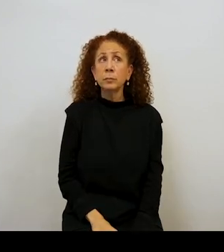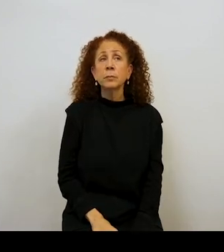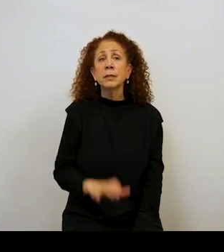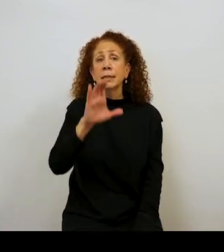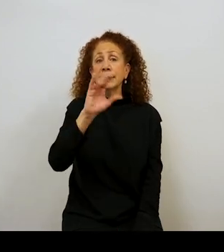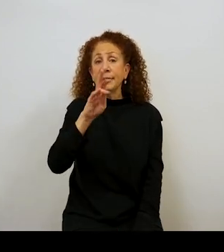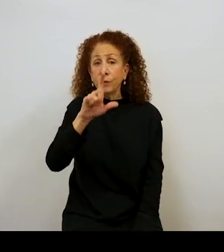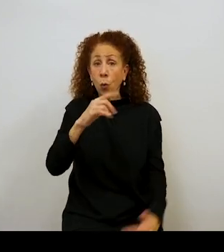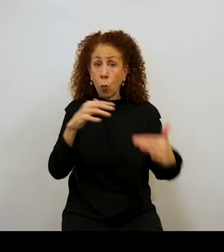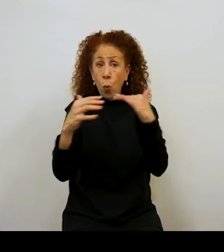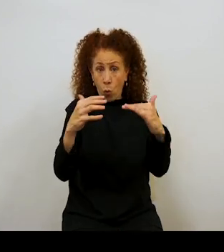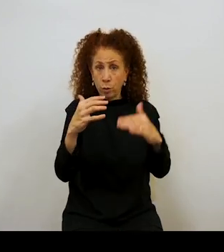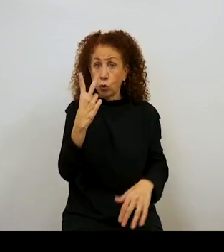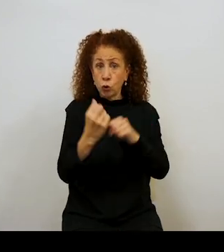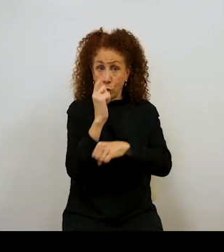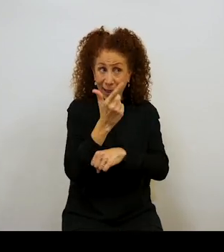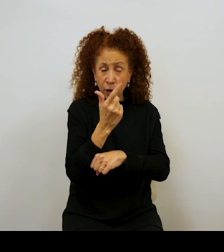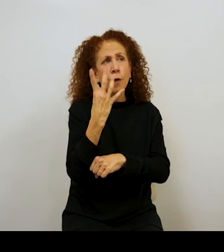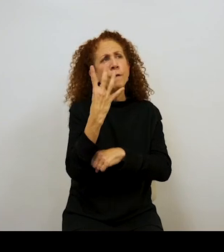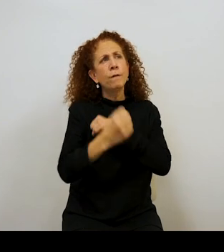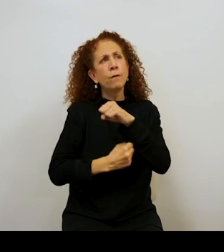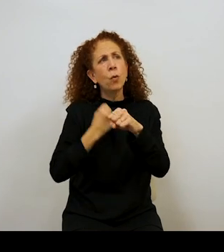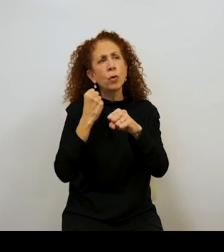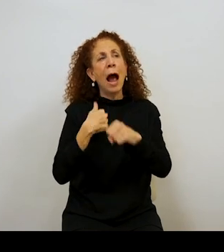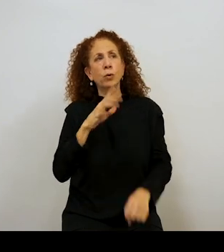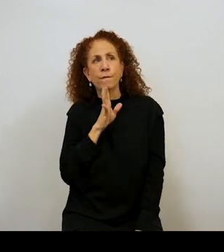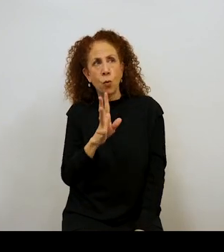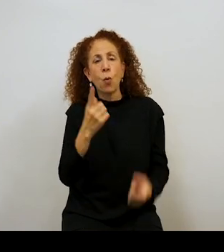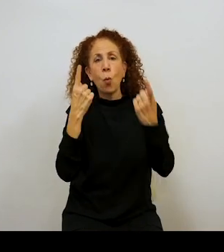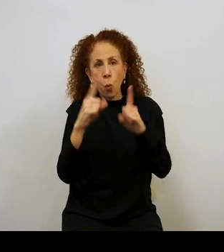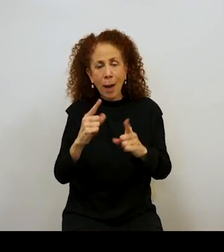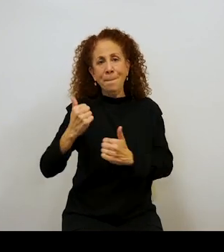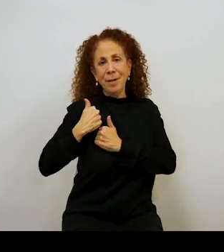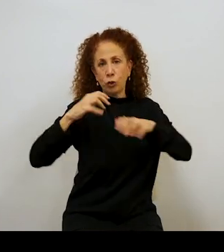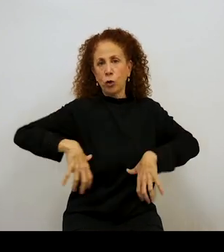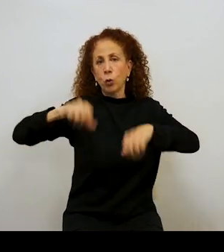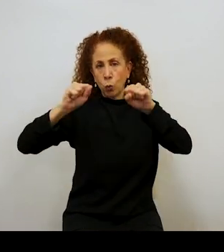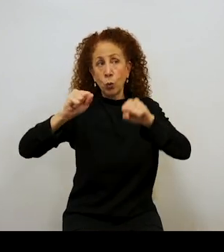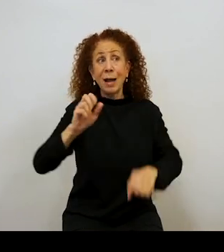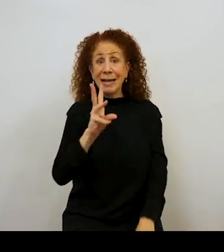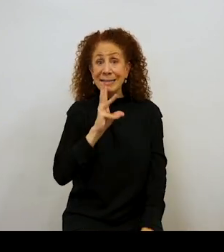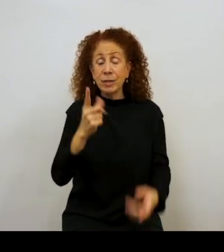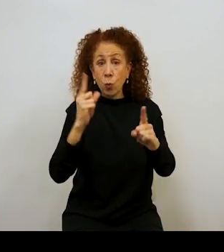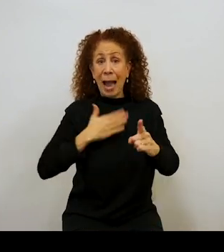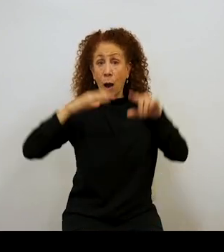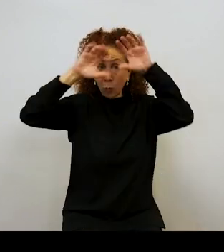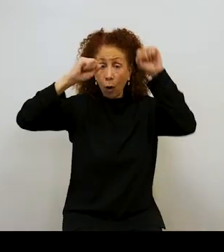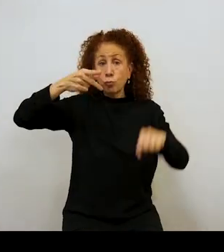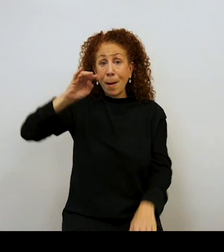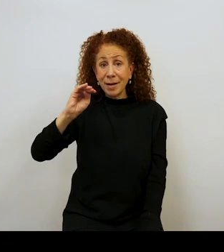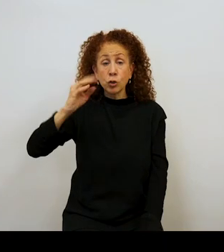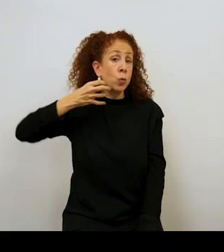civil war. It was 4 years before, I was 4 years when there was a military coup. Mm-hmm. I was 6 when a prime minister was hanged. I